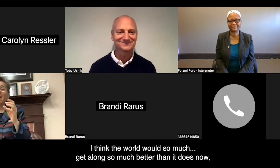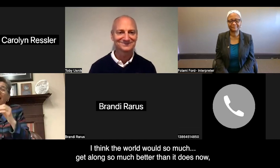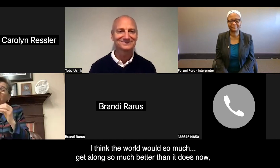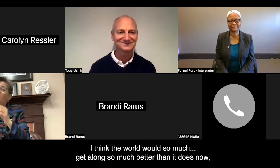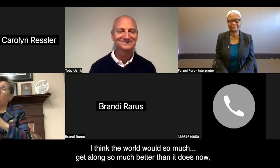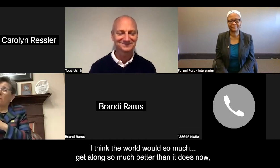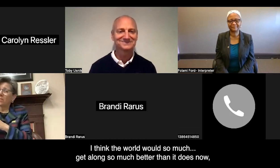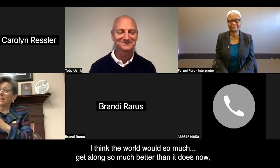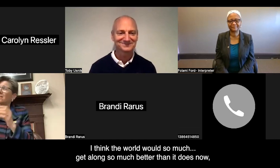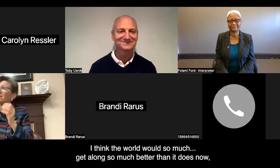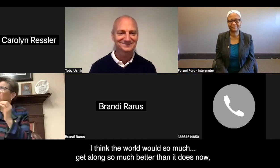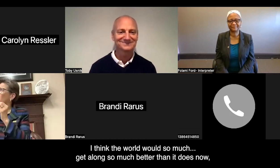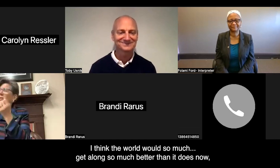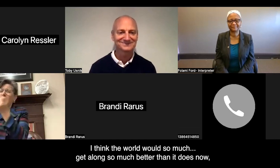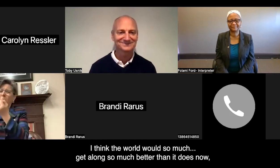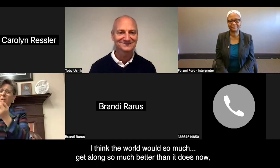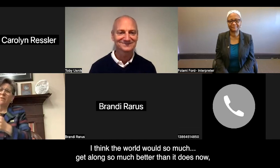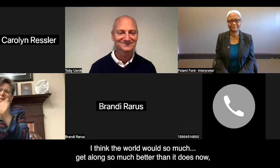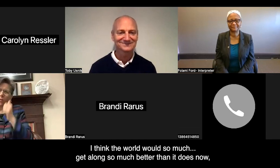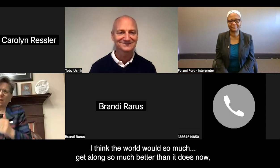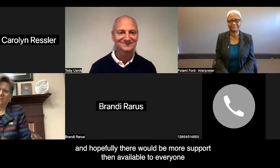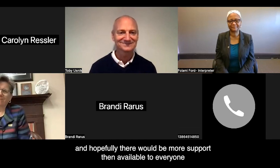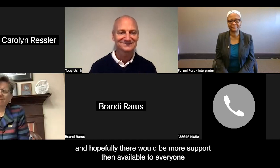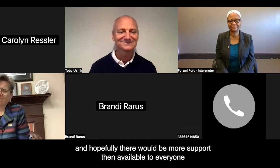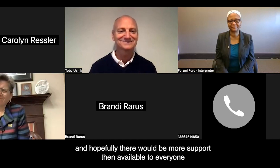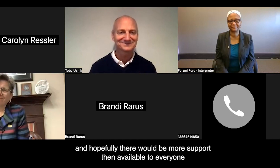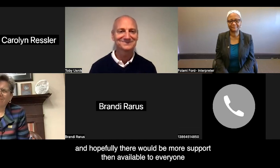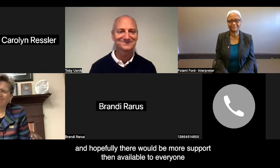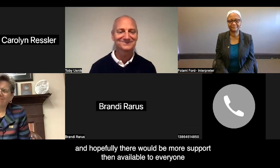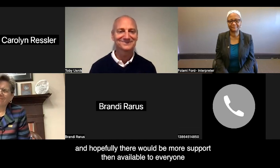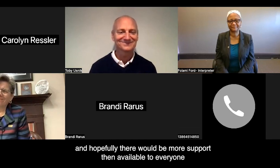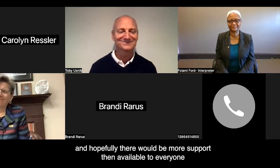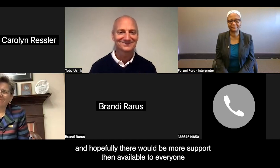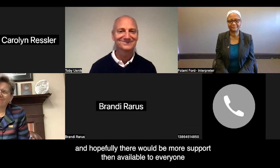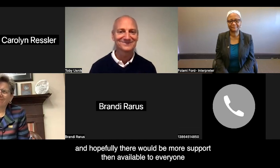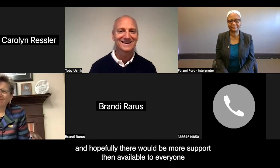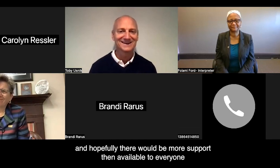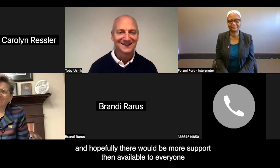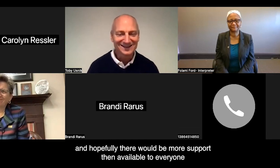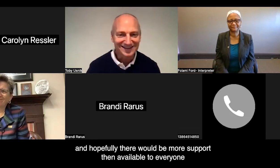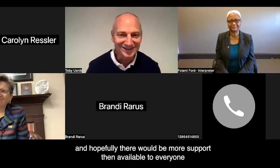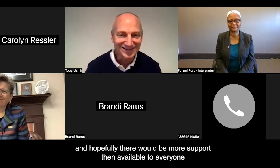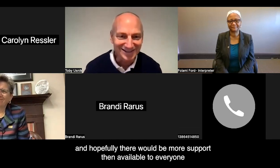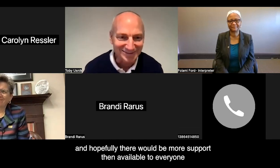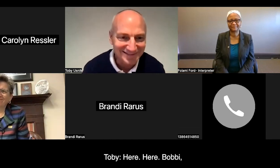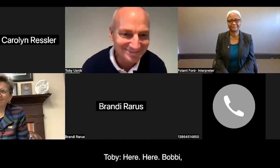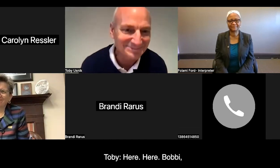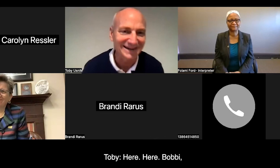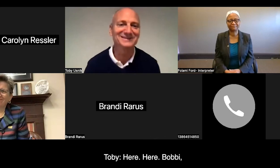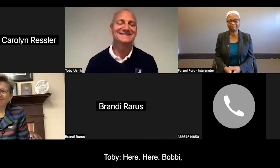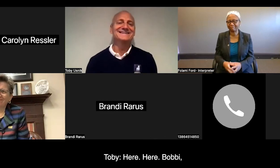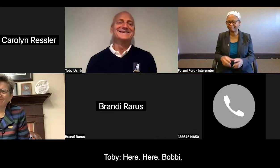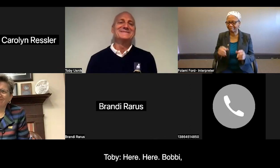so much better than it does now. And hopefully there'd be more support then available to everyone. Hear, hear,